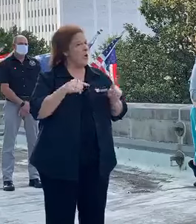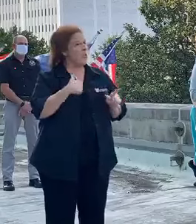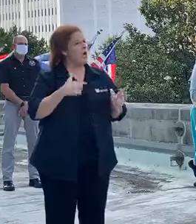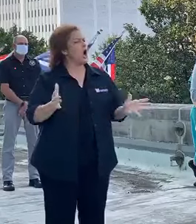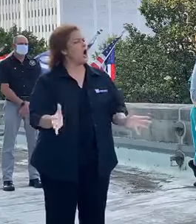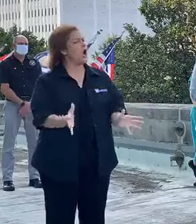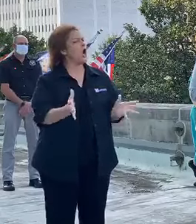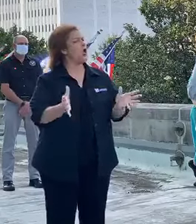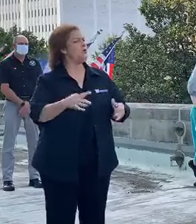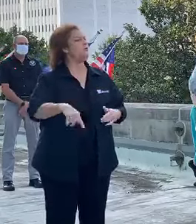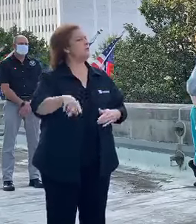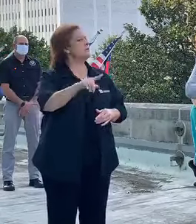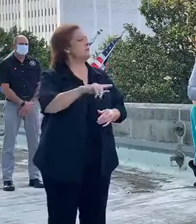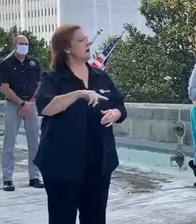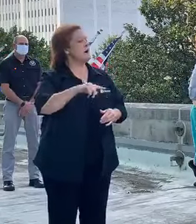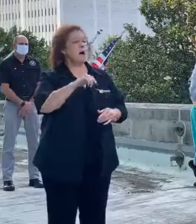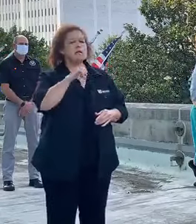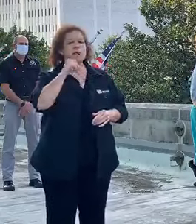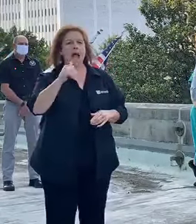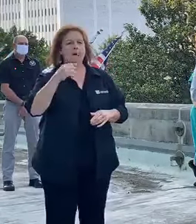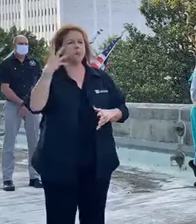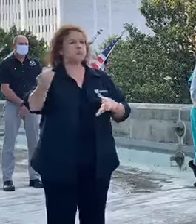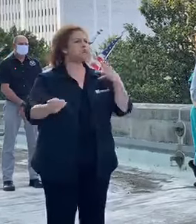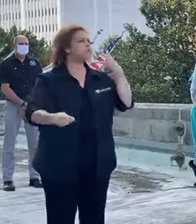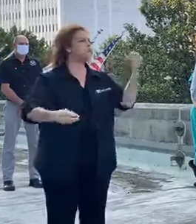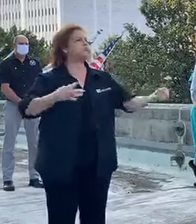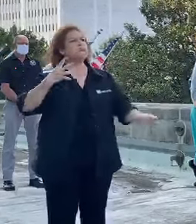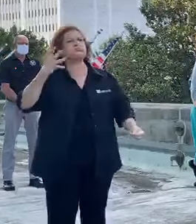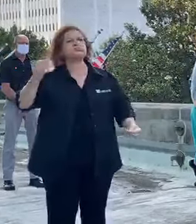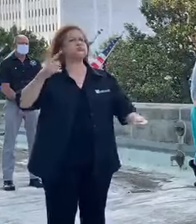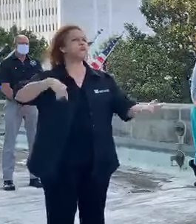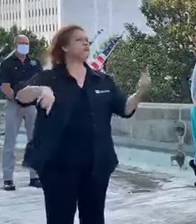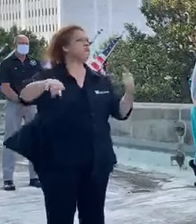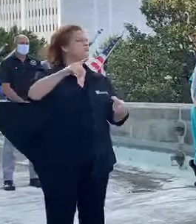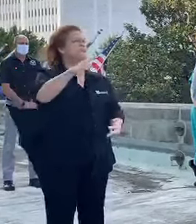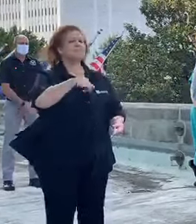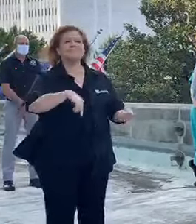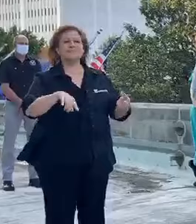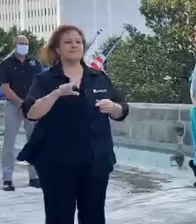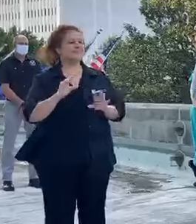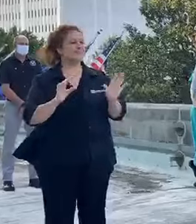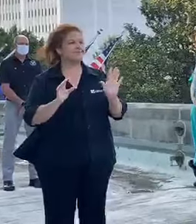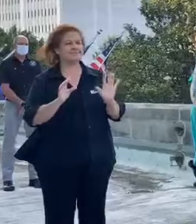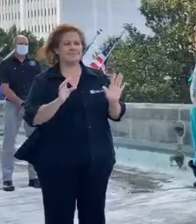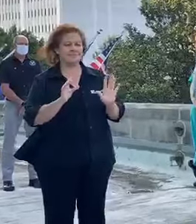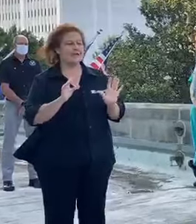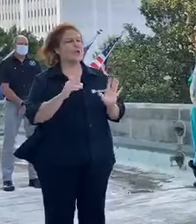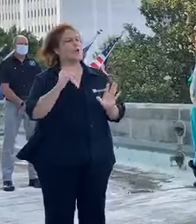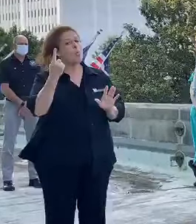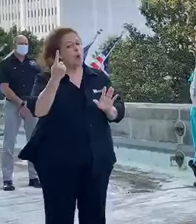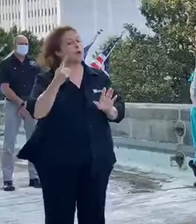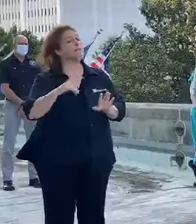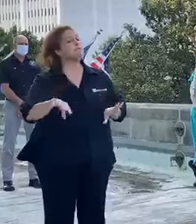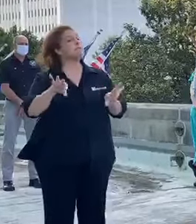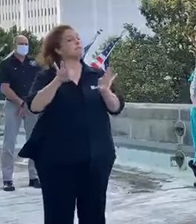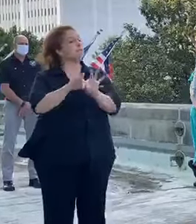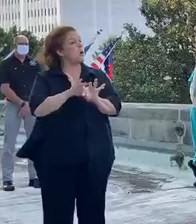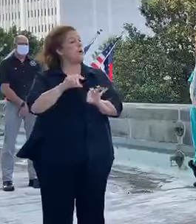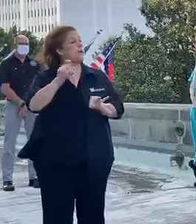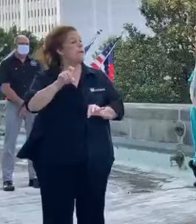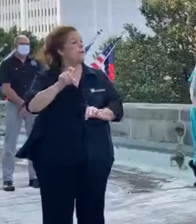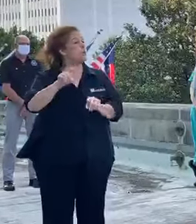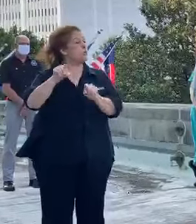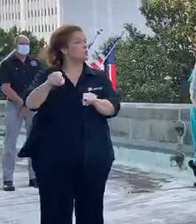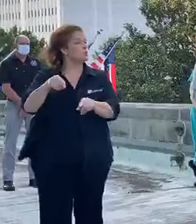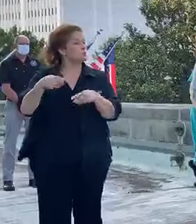people to not be moving all about. Continue to look towards getting your essential needs met,